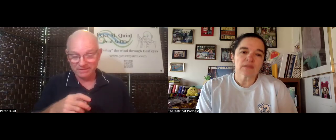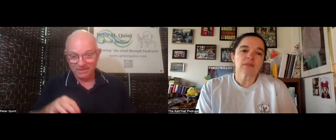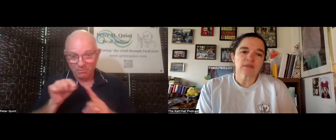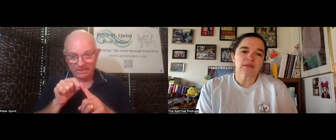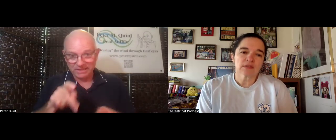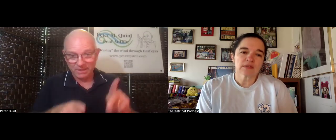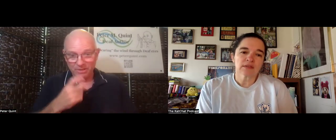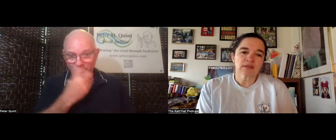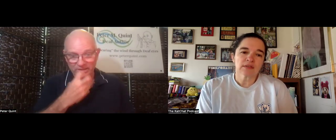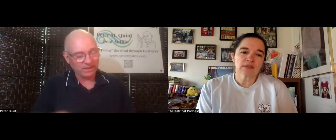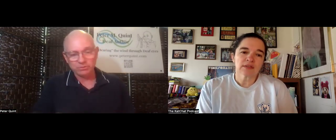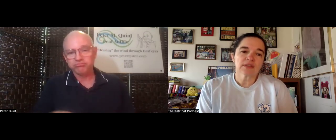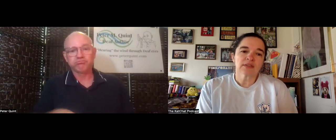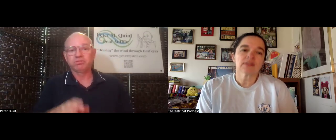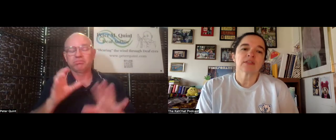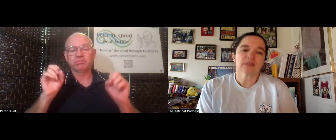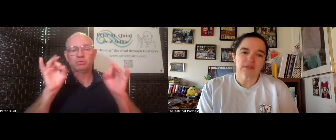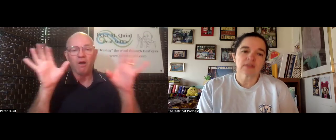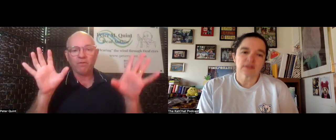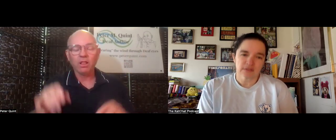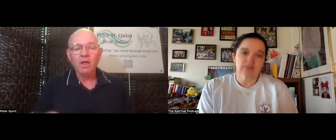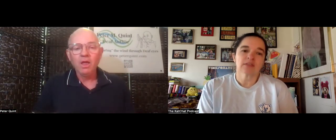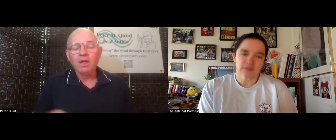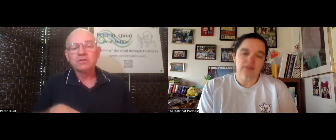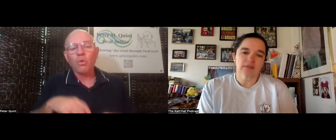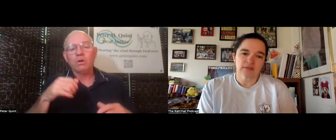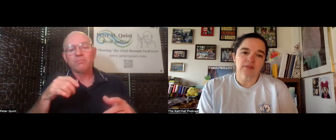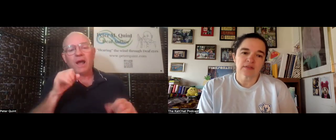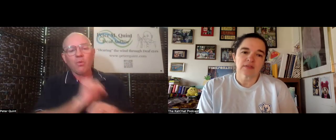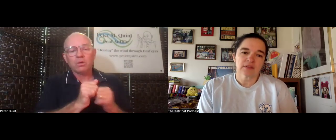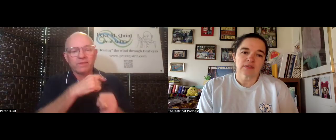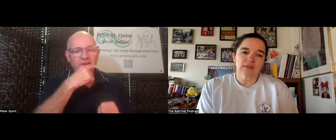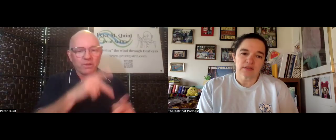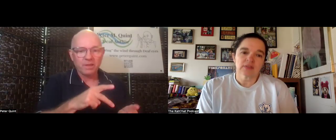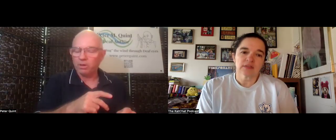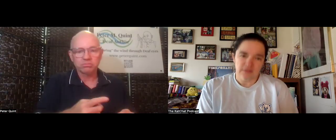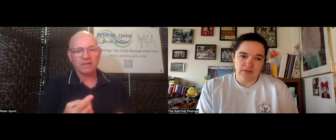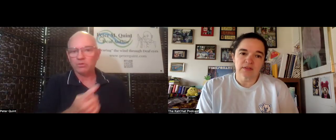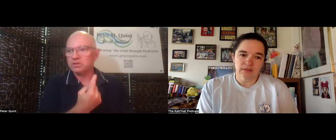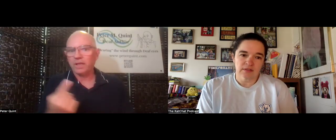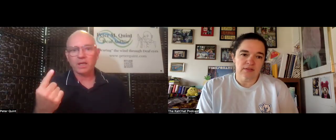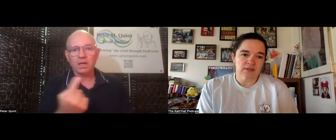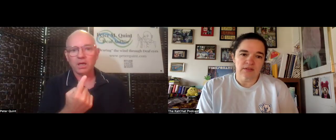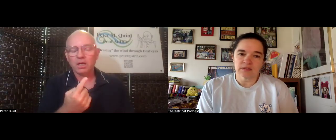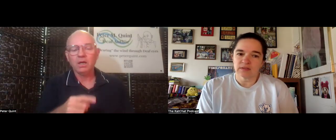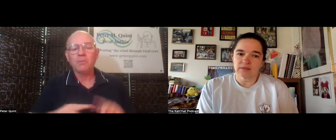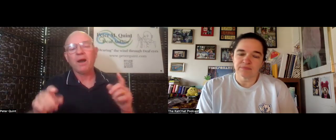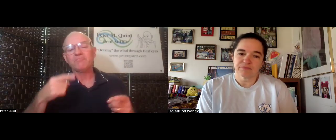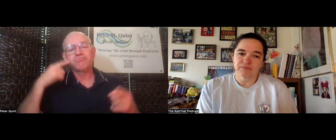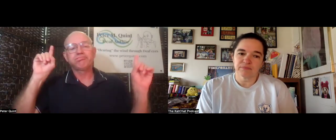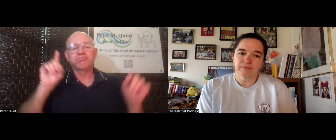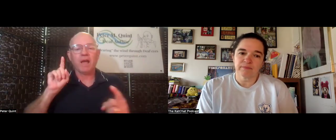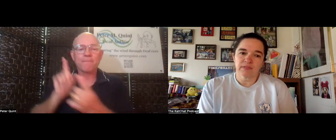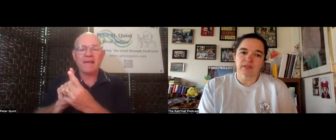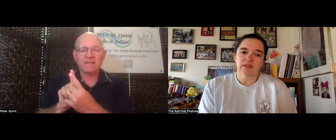lips. Pakistani people read lips. It was awful. So, but I worked with hearing people, and I was just like,